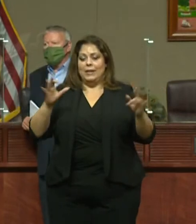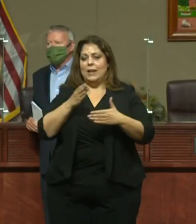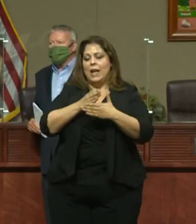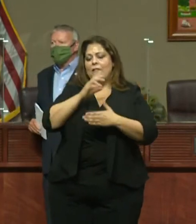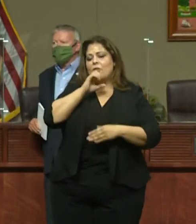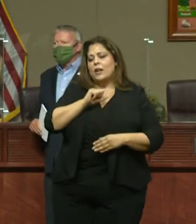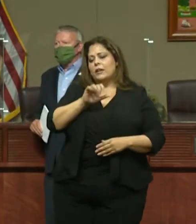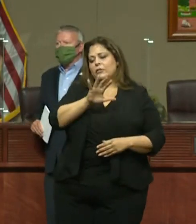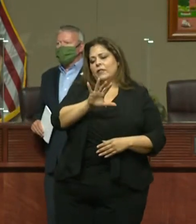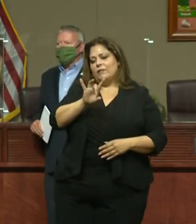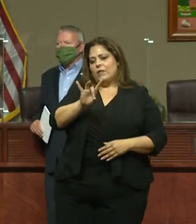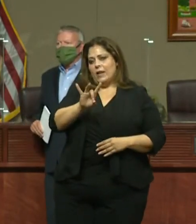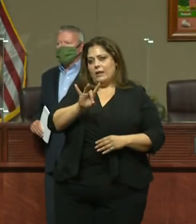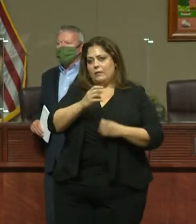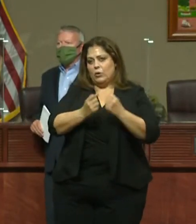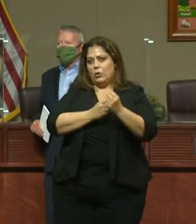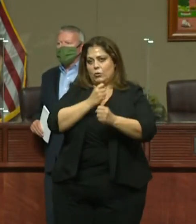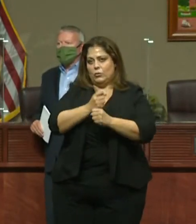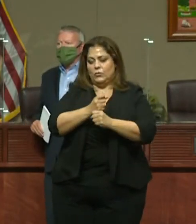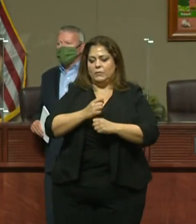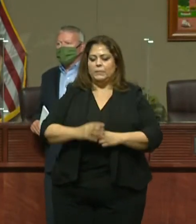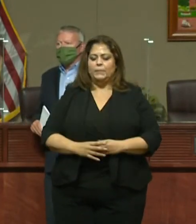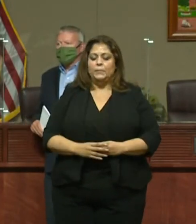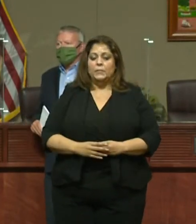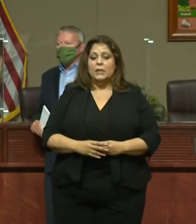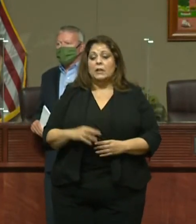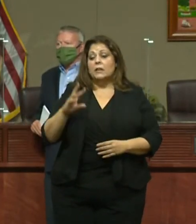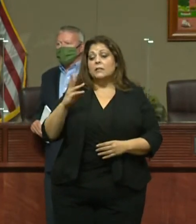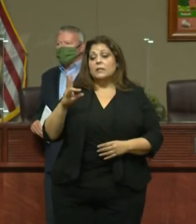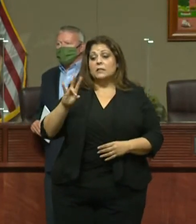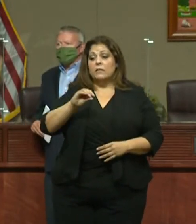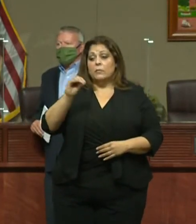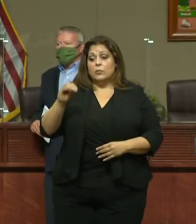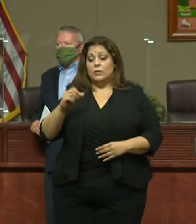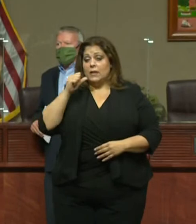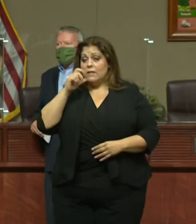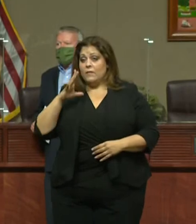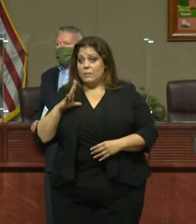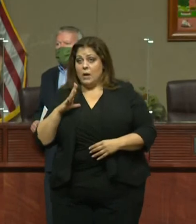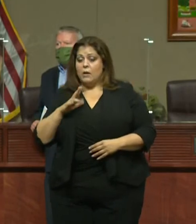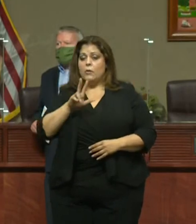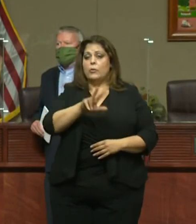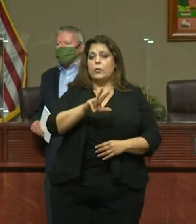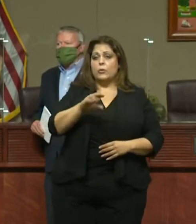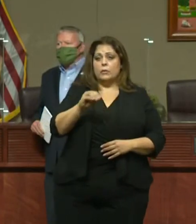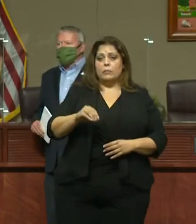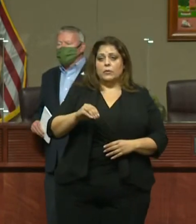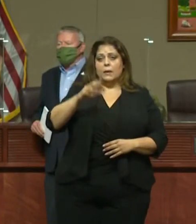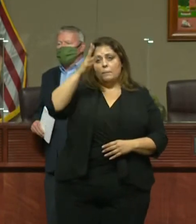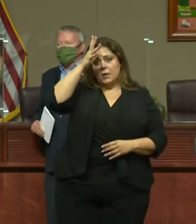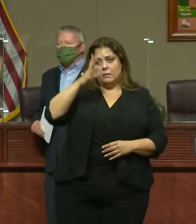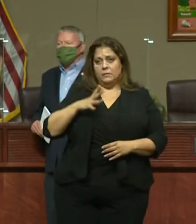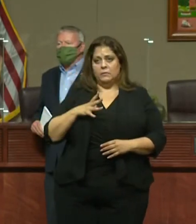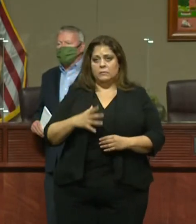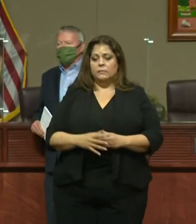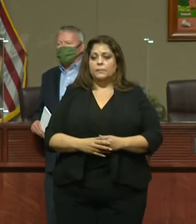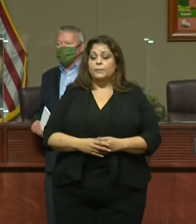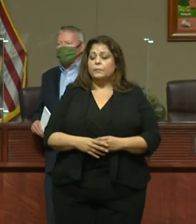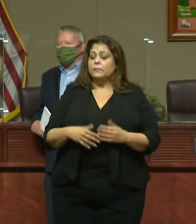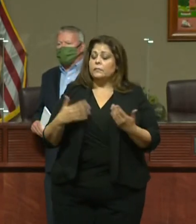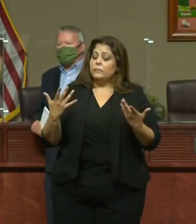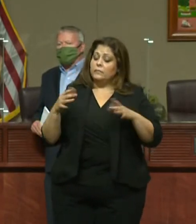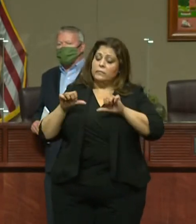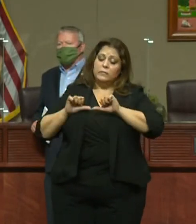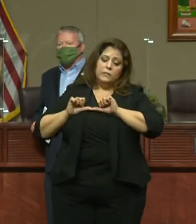age years. 67% were female, and 33% are male. So as we